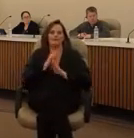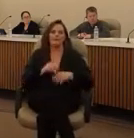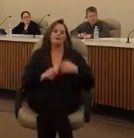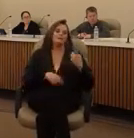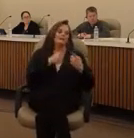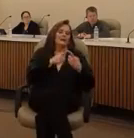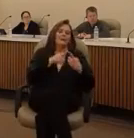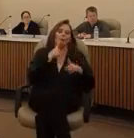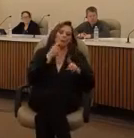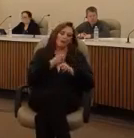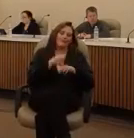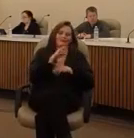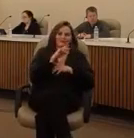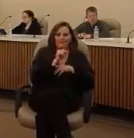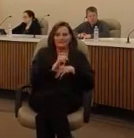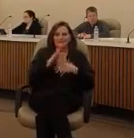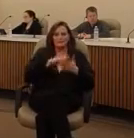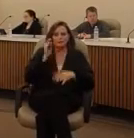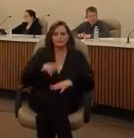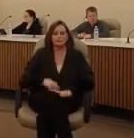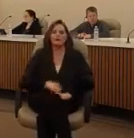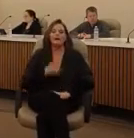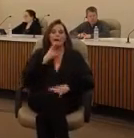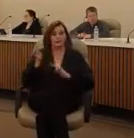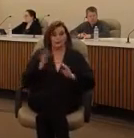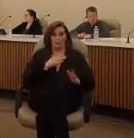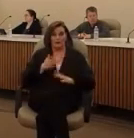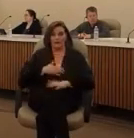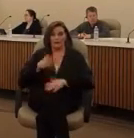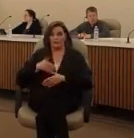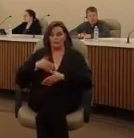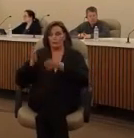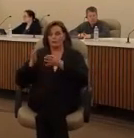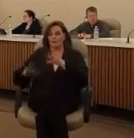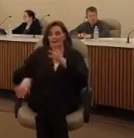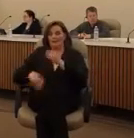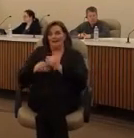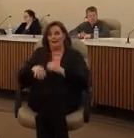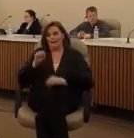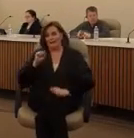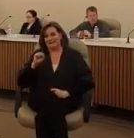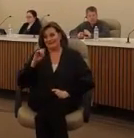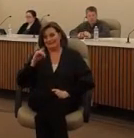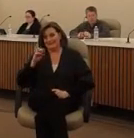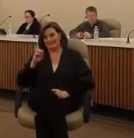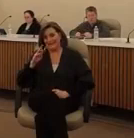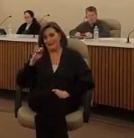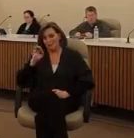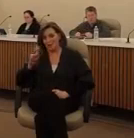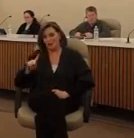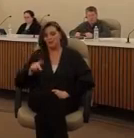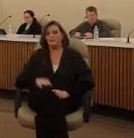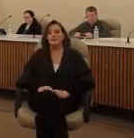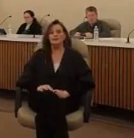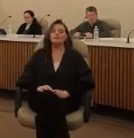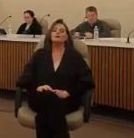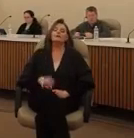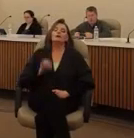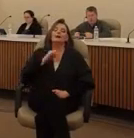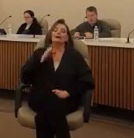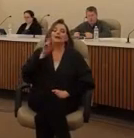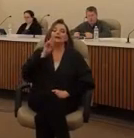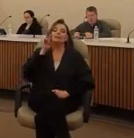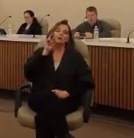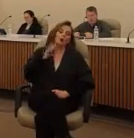students living in campus. Is there an intention to add a sidewalk for safety on the west side of East River Road? So when you look at the location